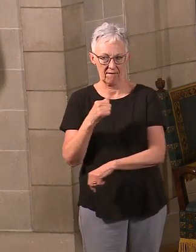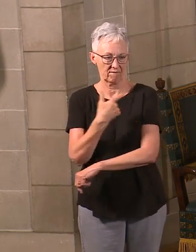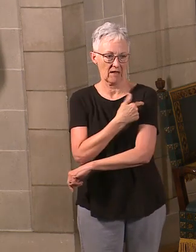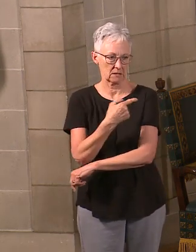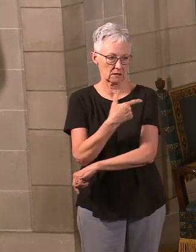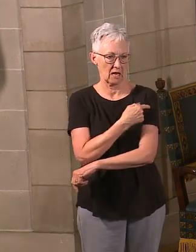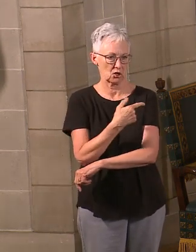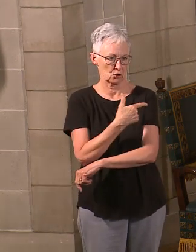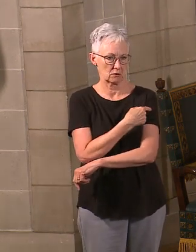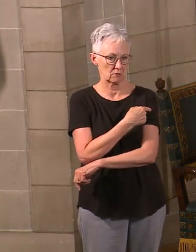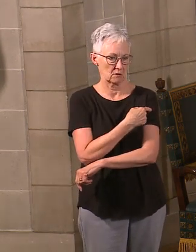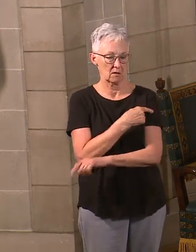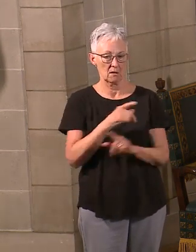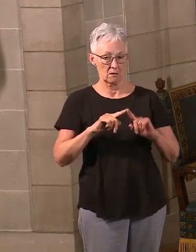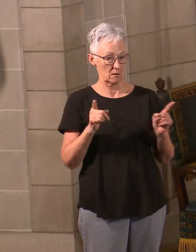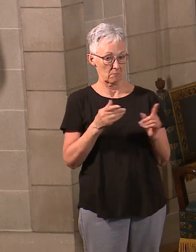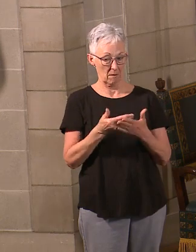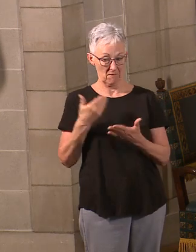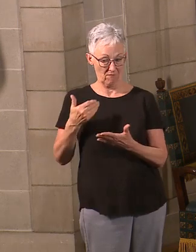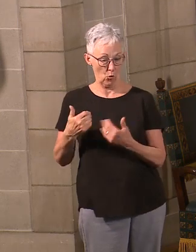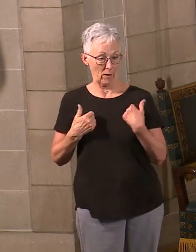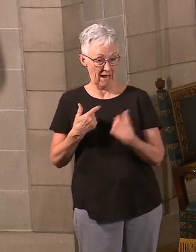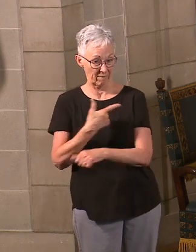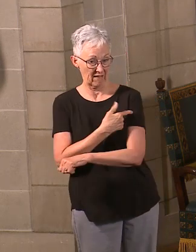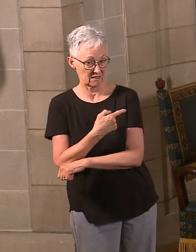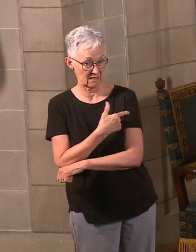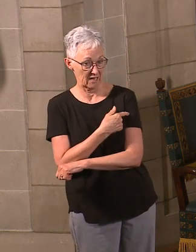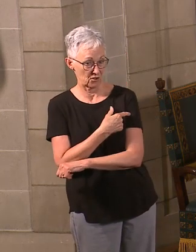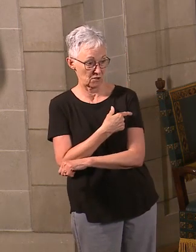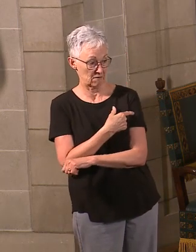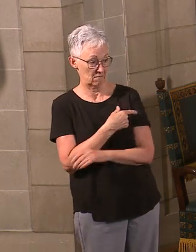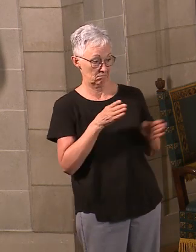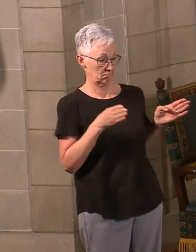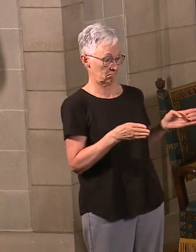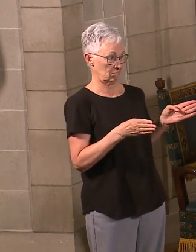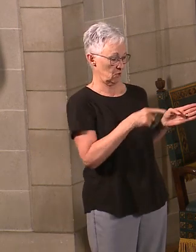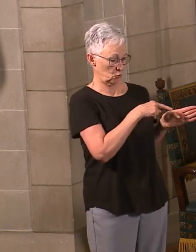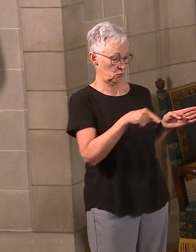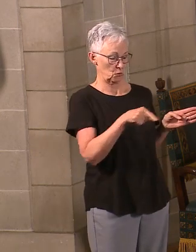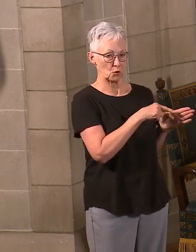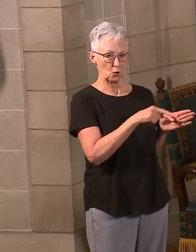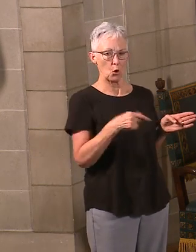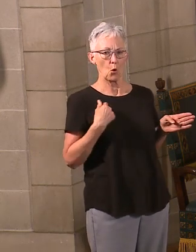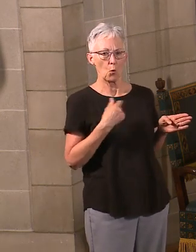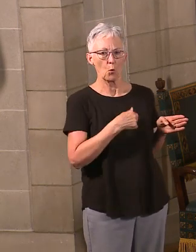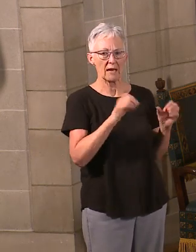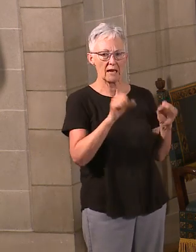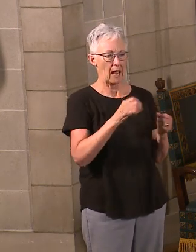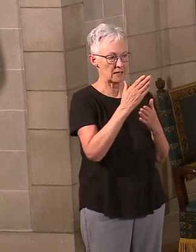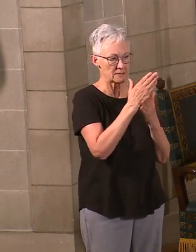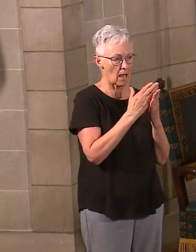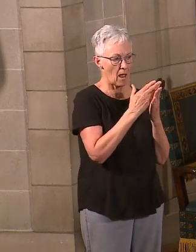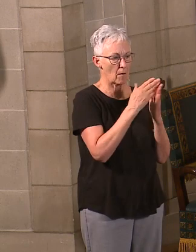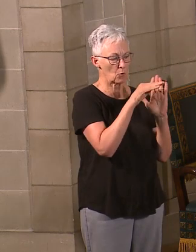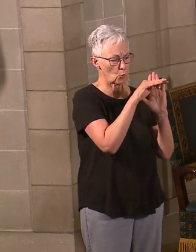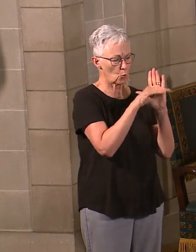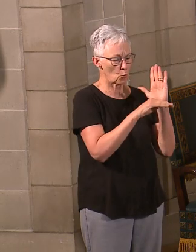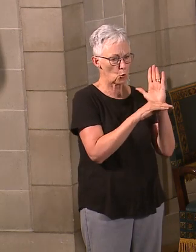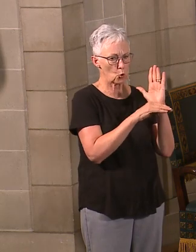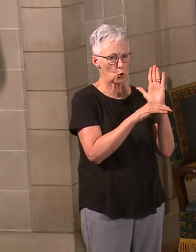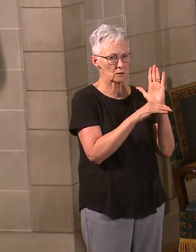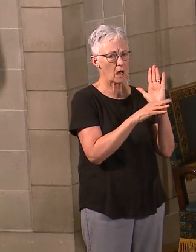said, when we get this on the downhill slide, we'll be able to start loosening up those restrictions, but we're not going to do it all at once. We're going to do it gradually